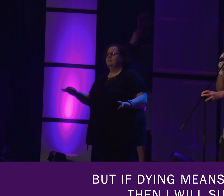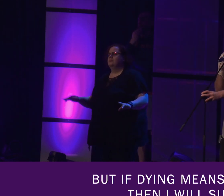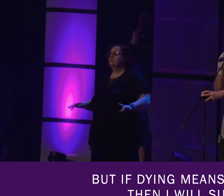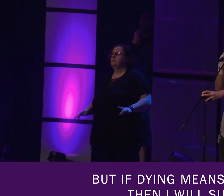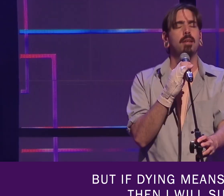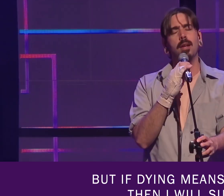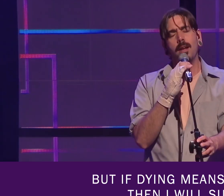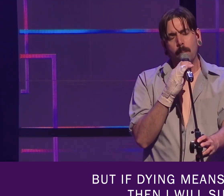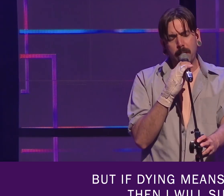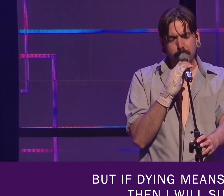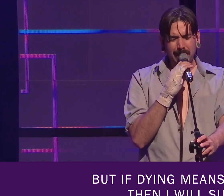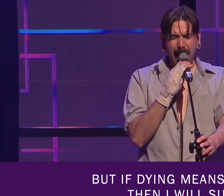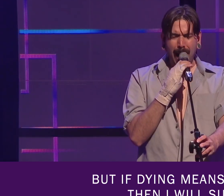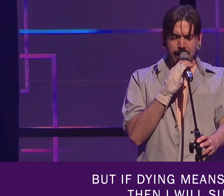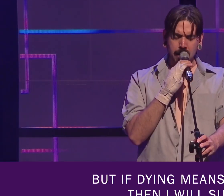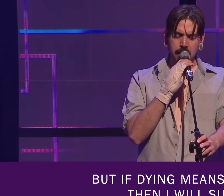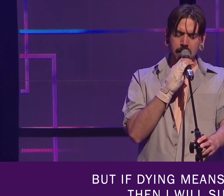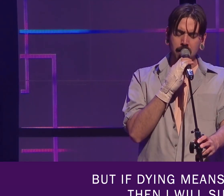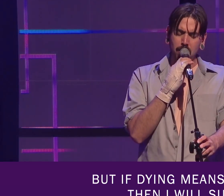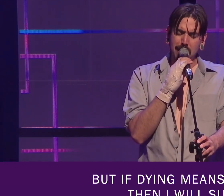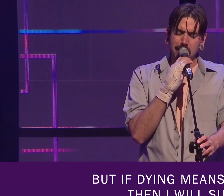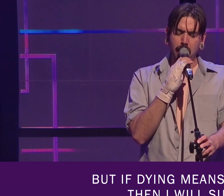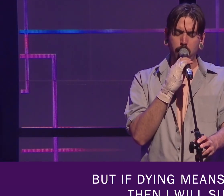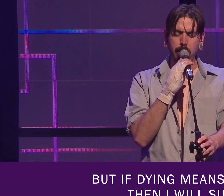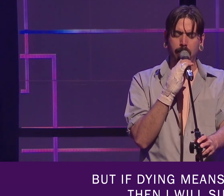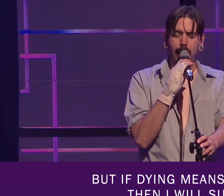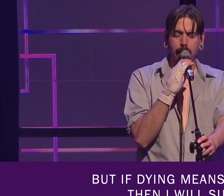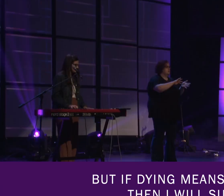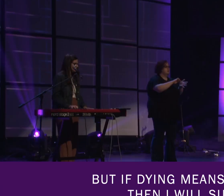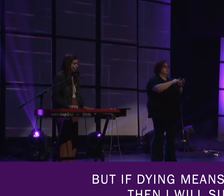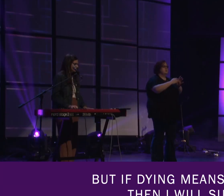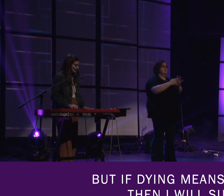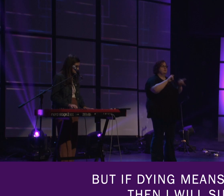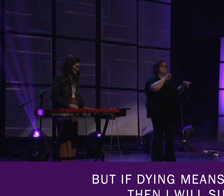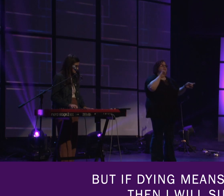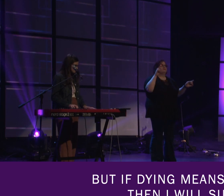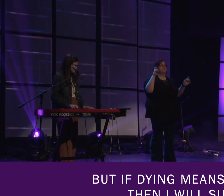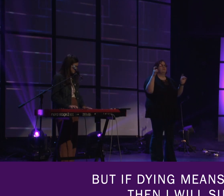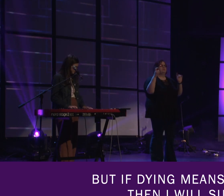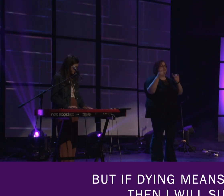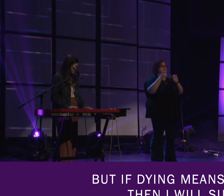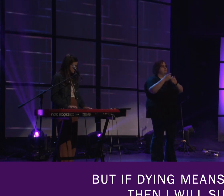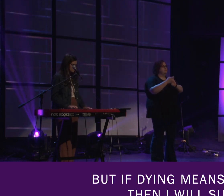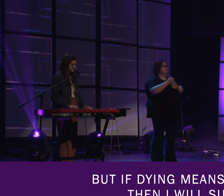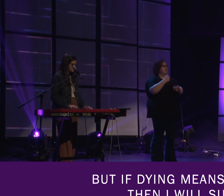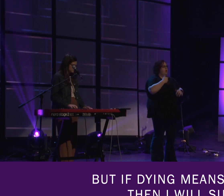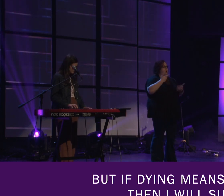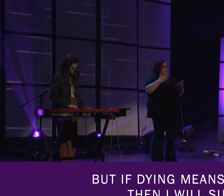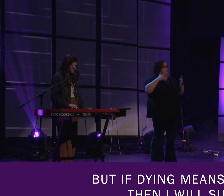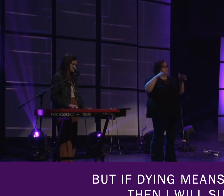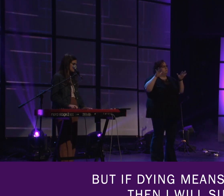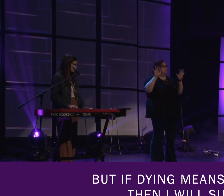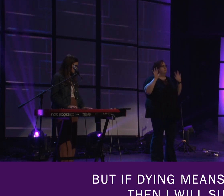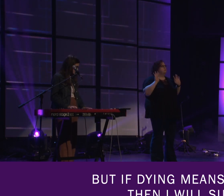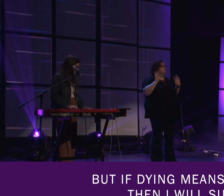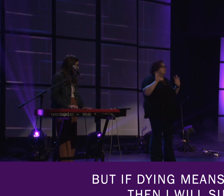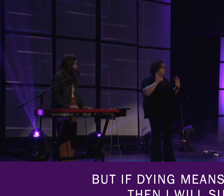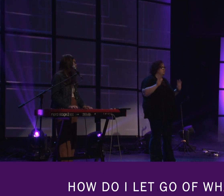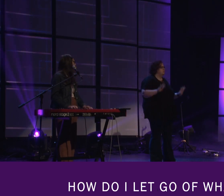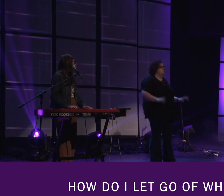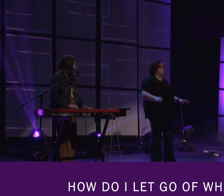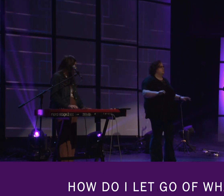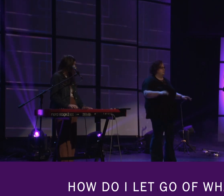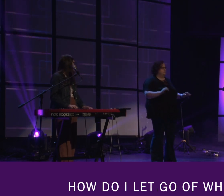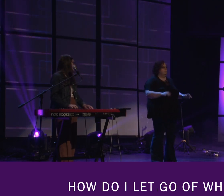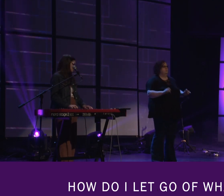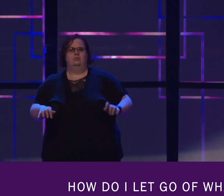hands, but if dying means a revival, I will submit.